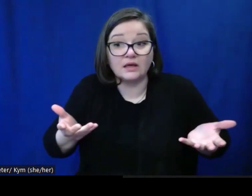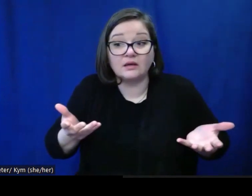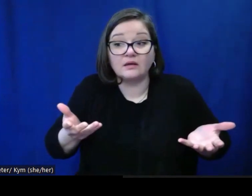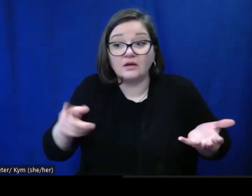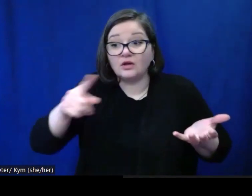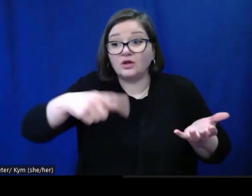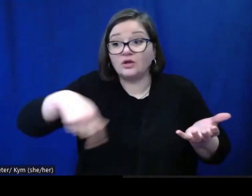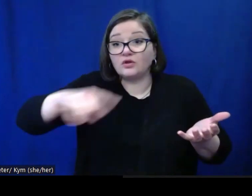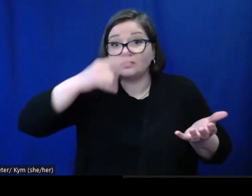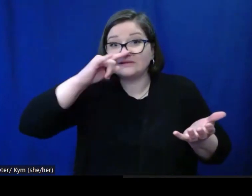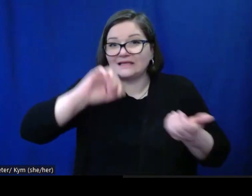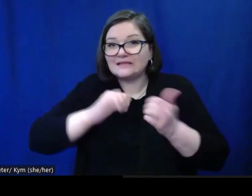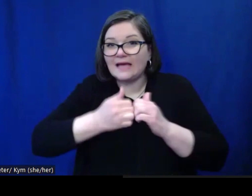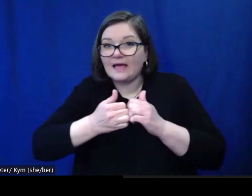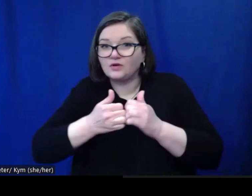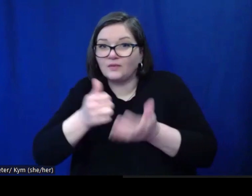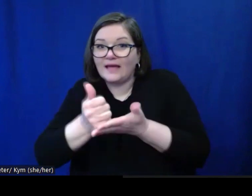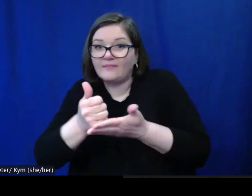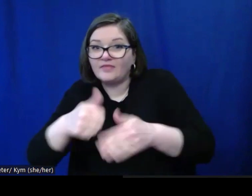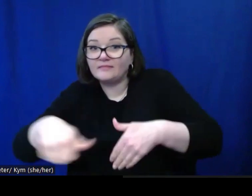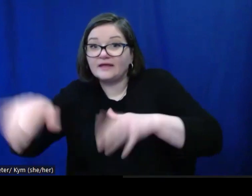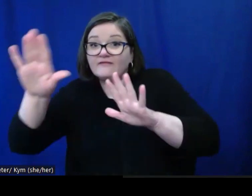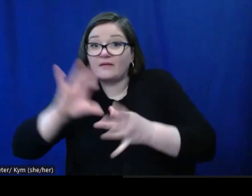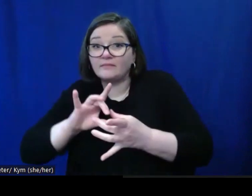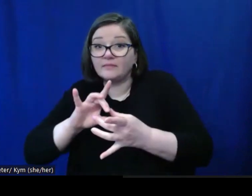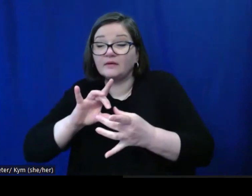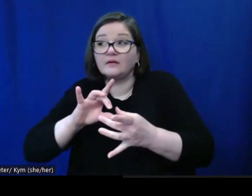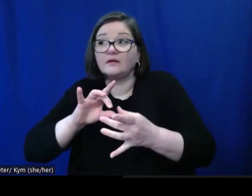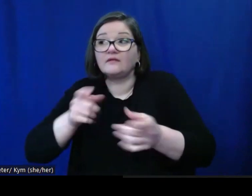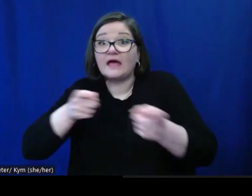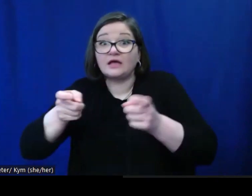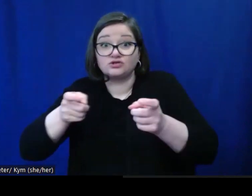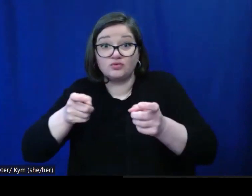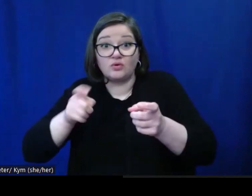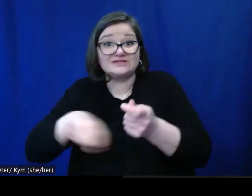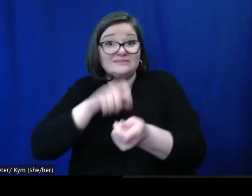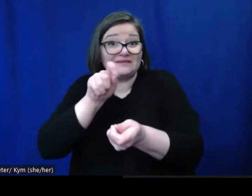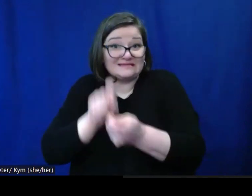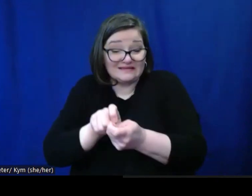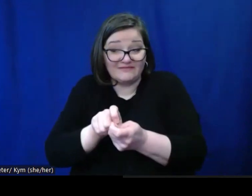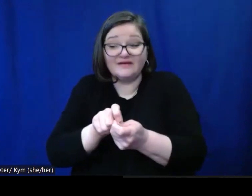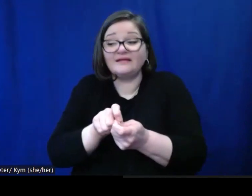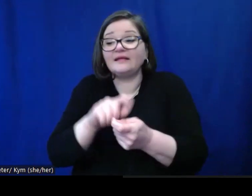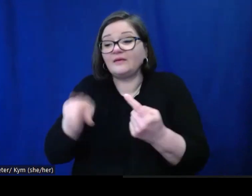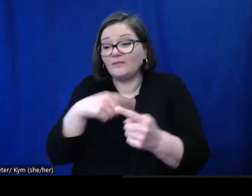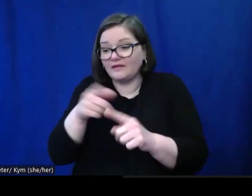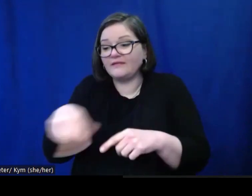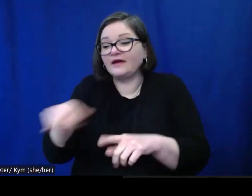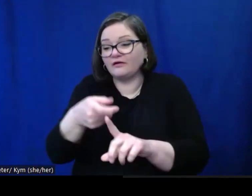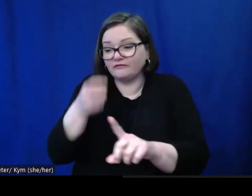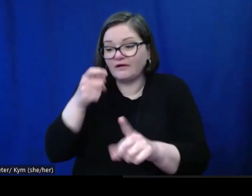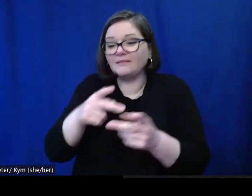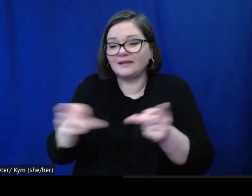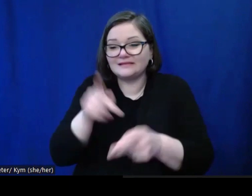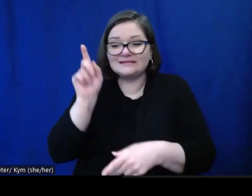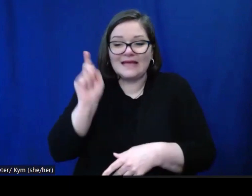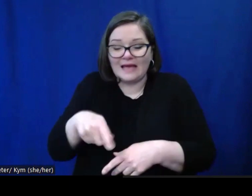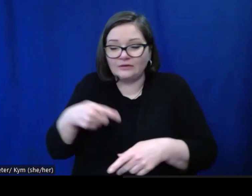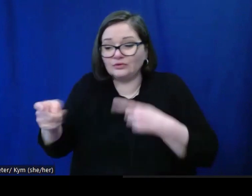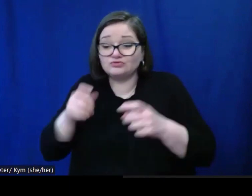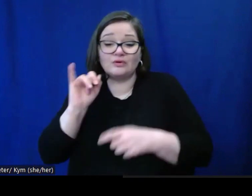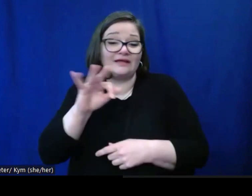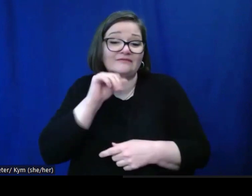give up control, especially when they come from places where they had to be in control, because if they didn't, they could have